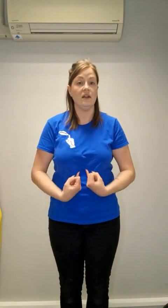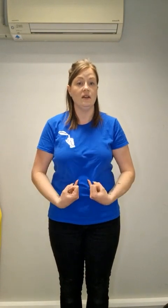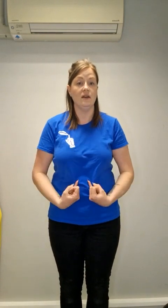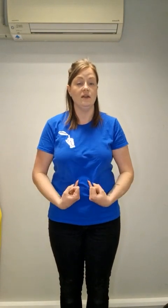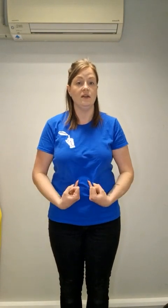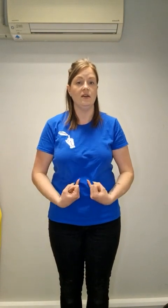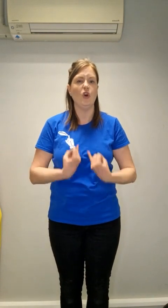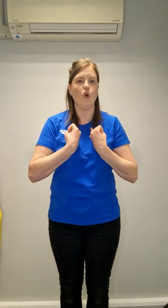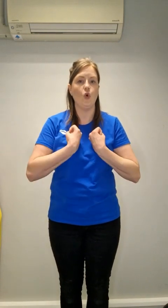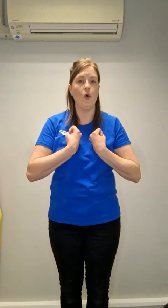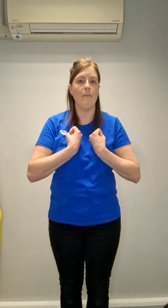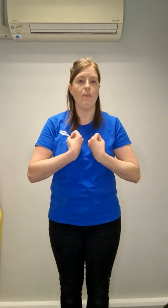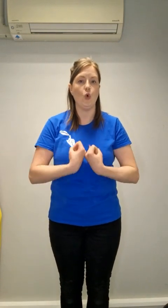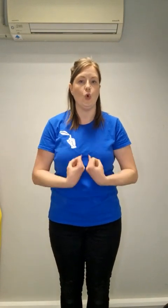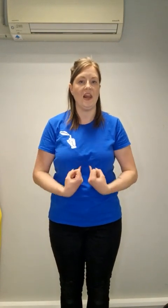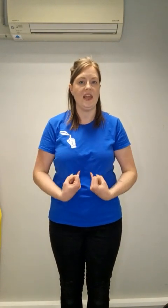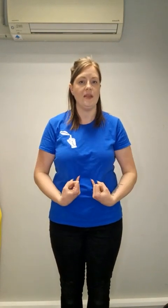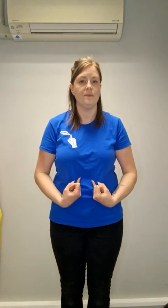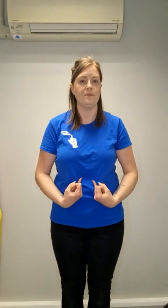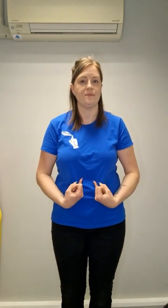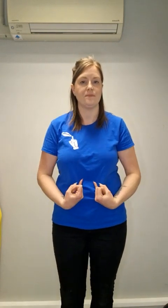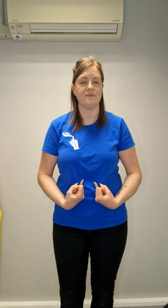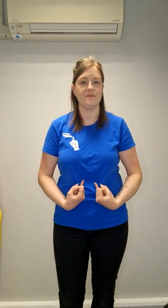ill or poorly.